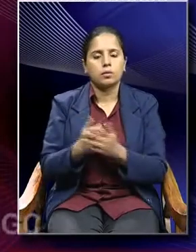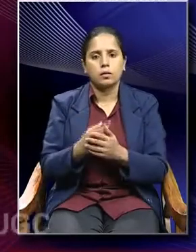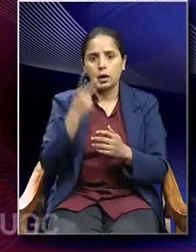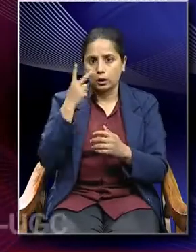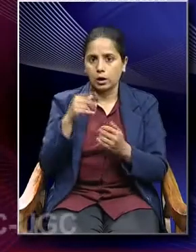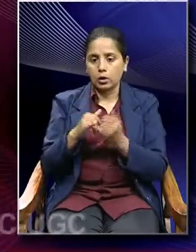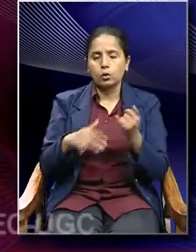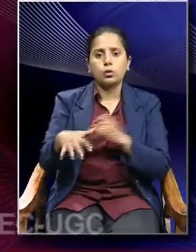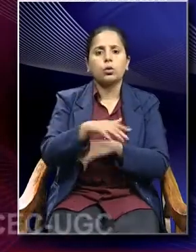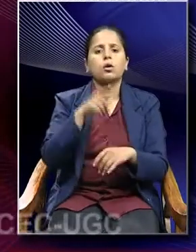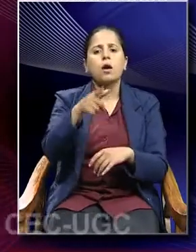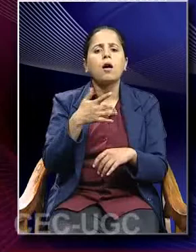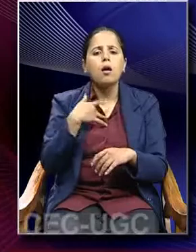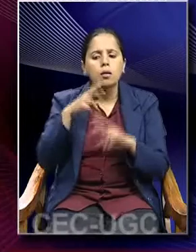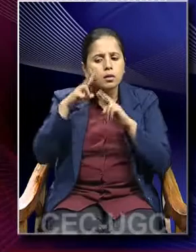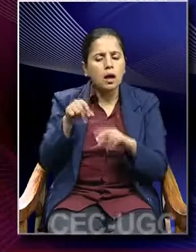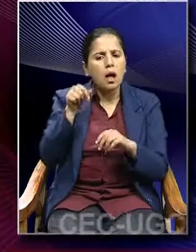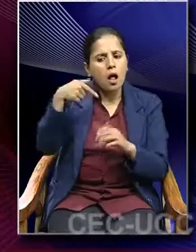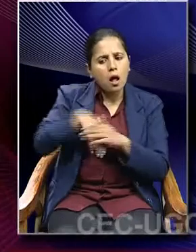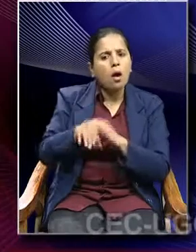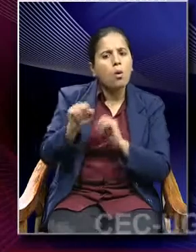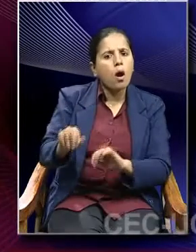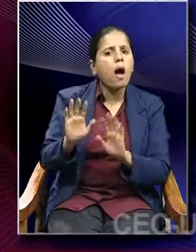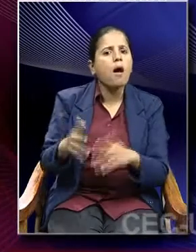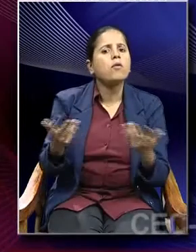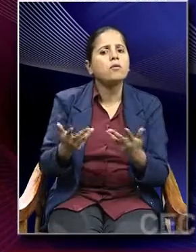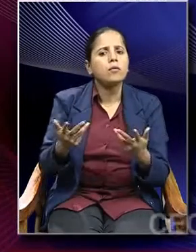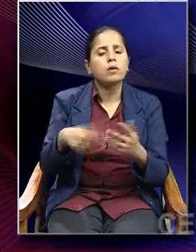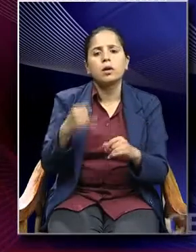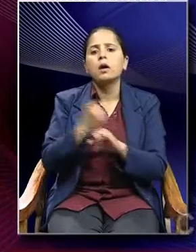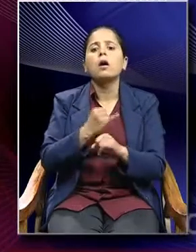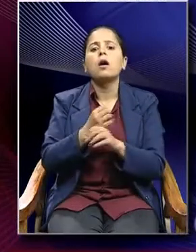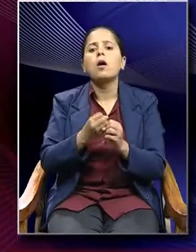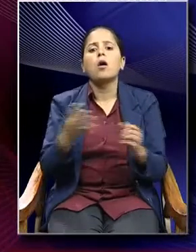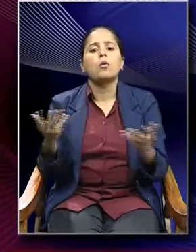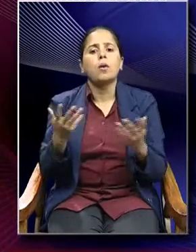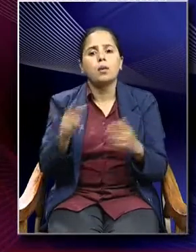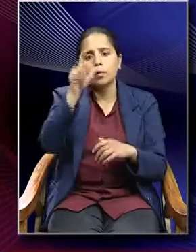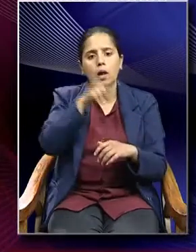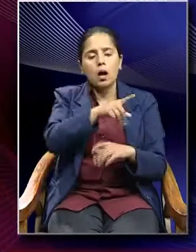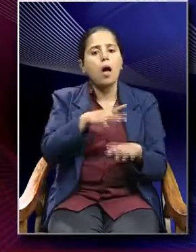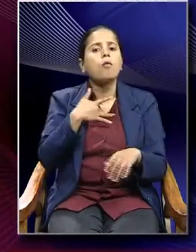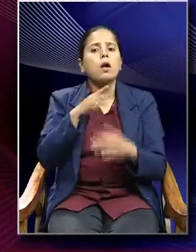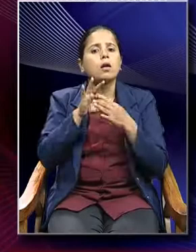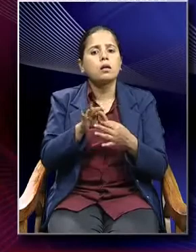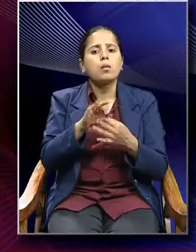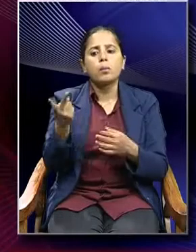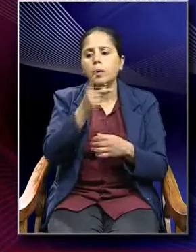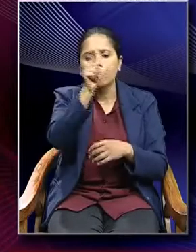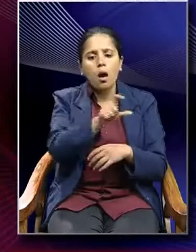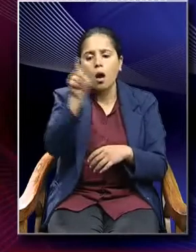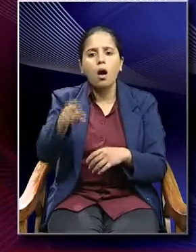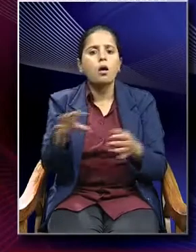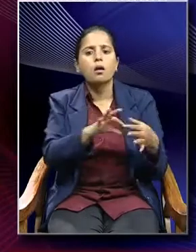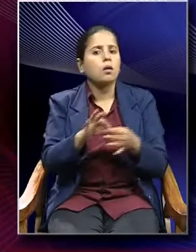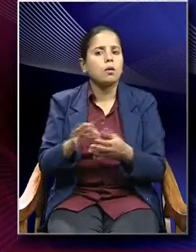of society are you studying? What are the kinds of institutions? How are individuals related to each other? And what